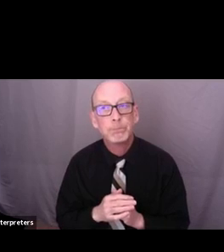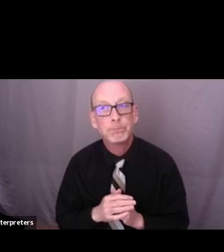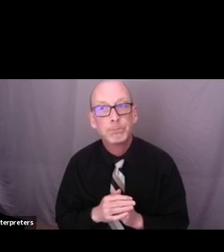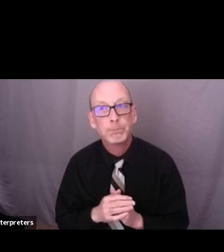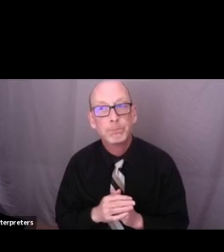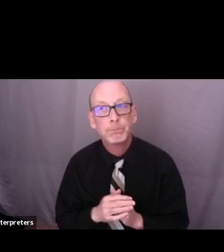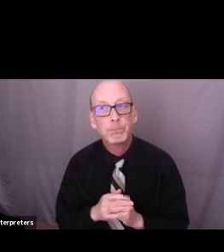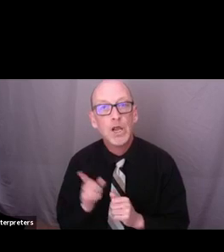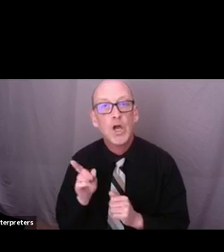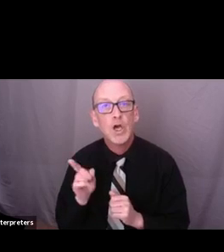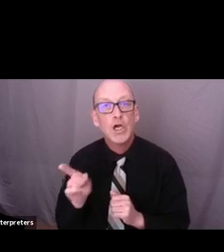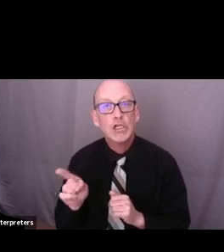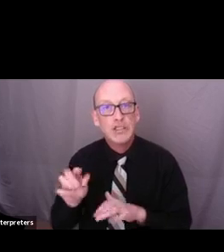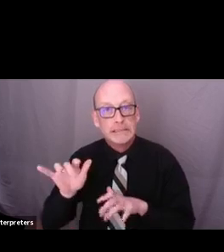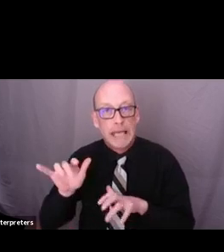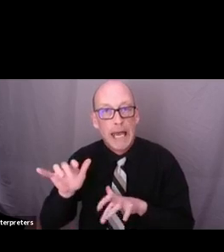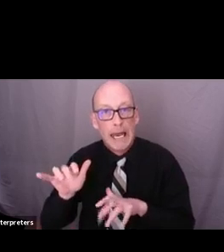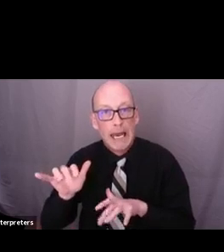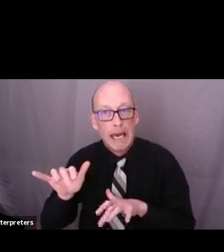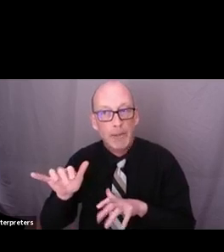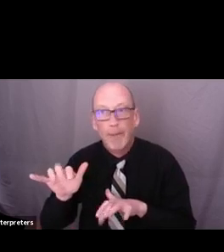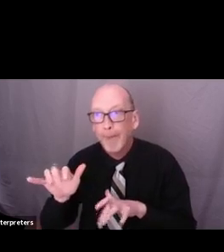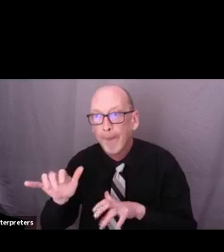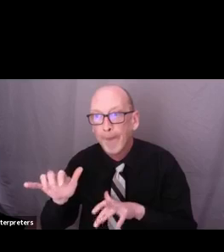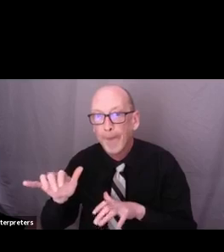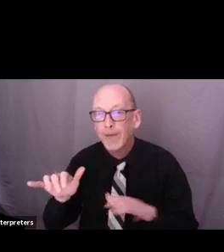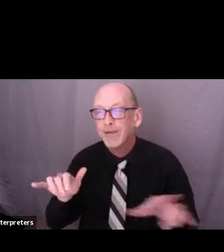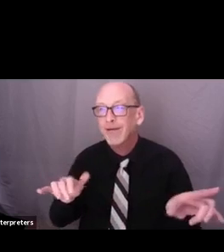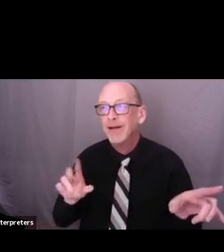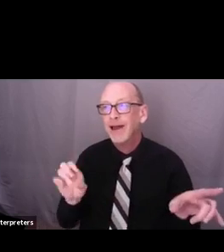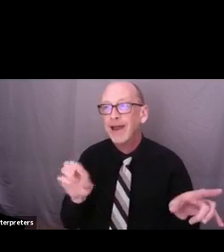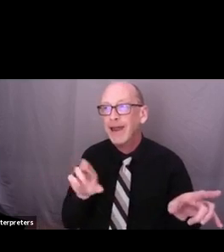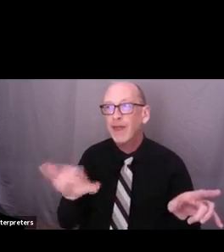She's furiously typing. Take your time.